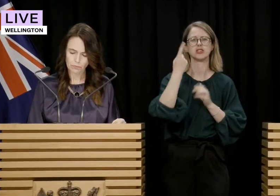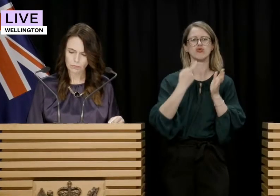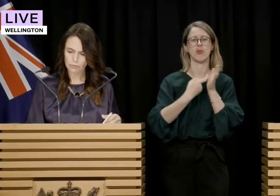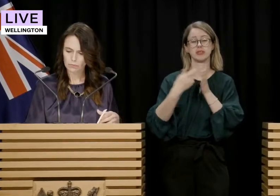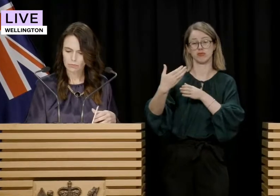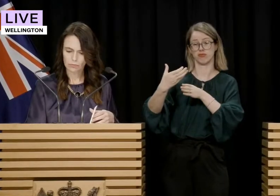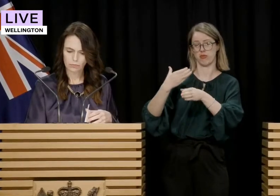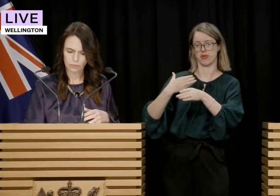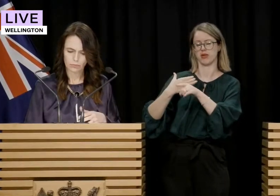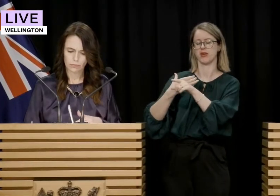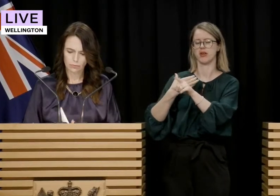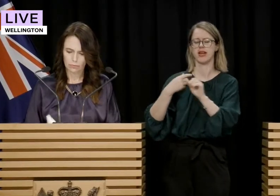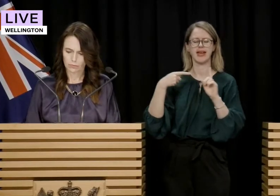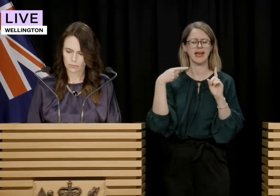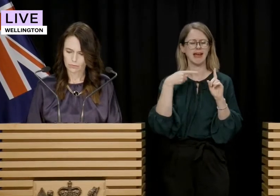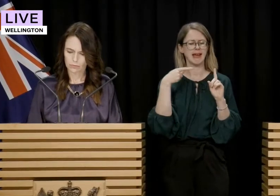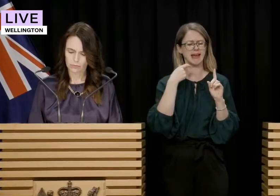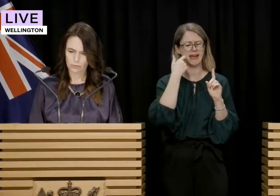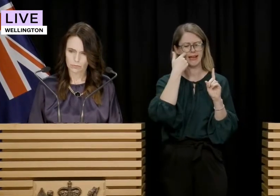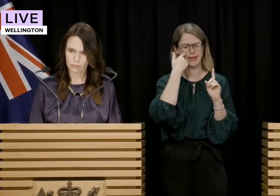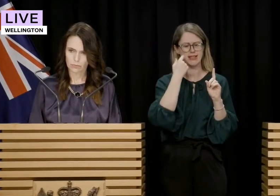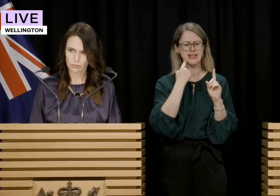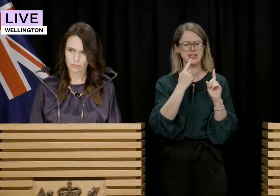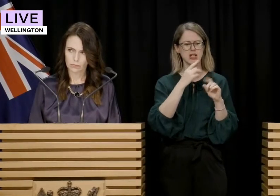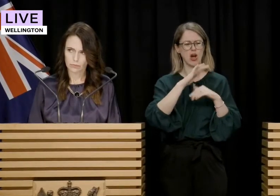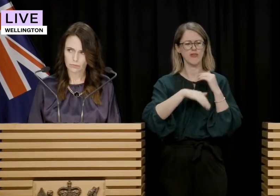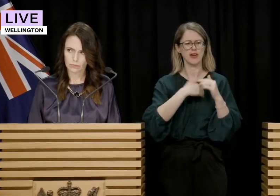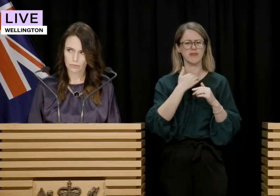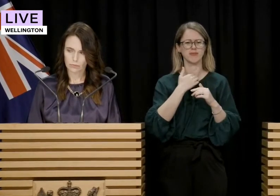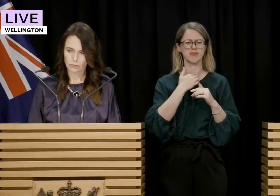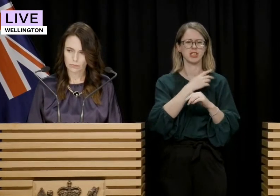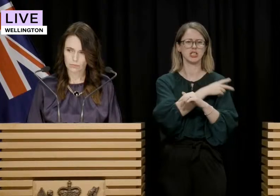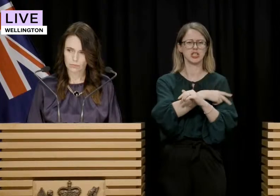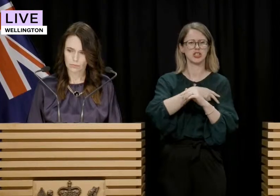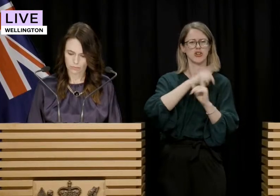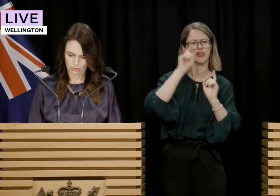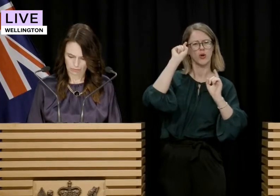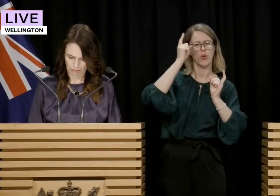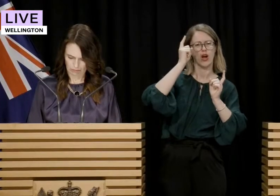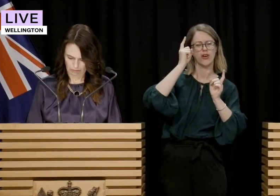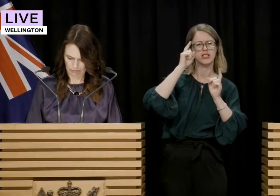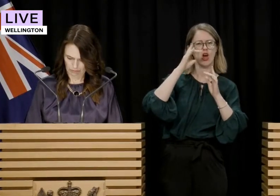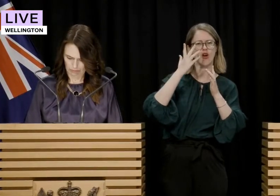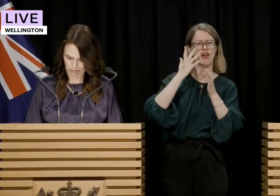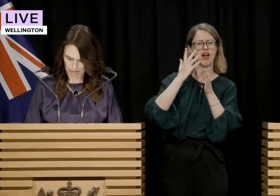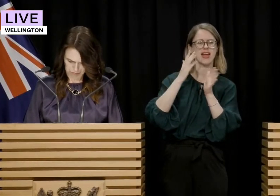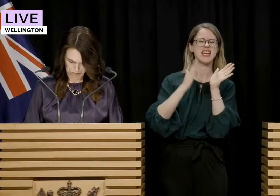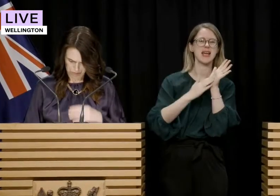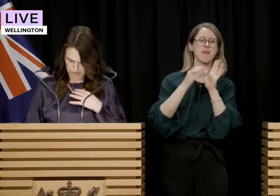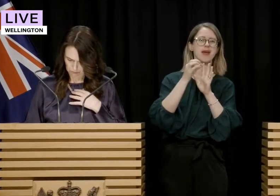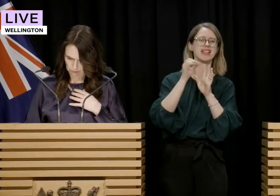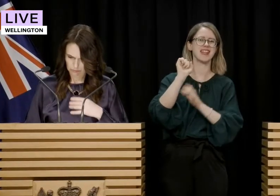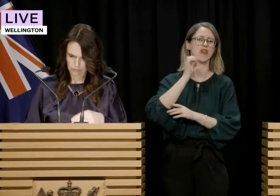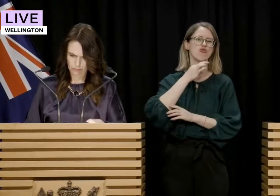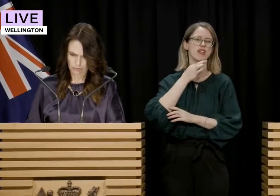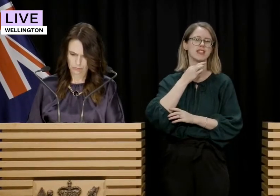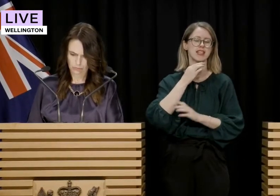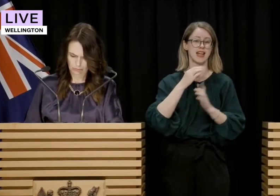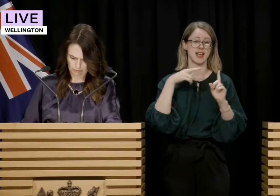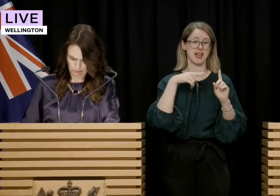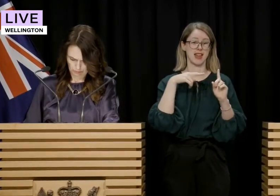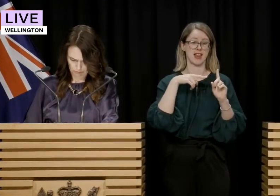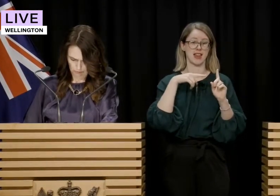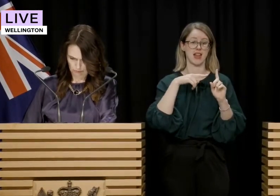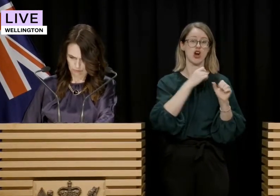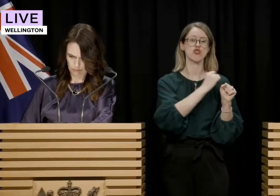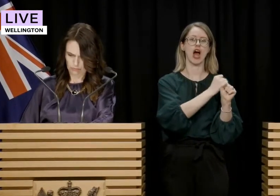he spoke about the number of security concerns in terms of threats against MPs and him having to up his own,